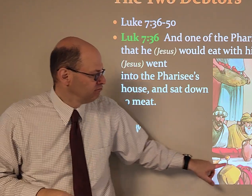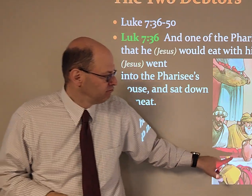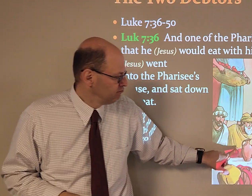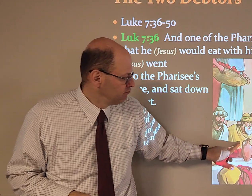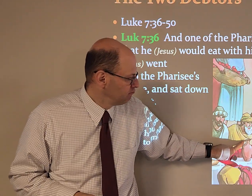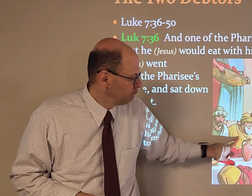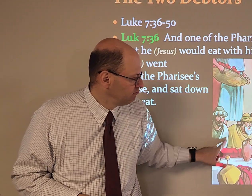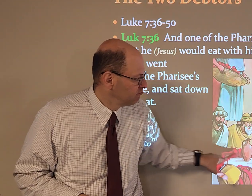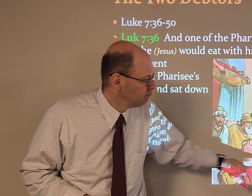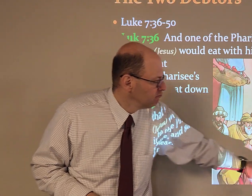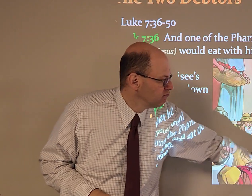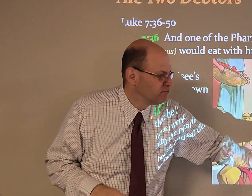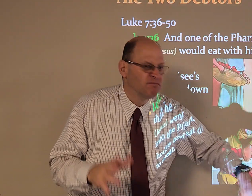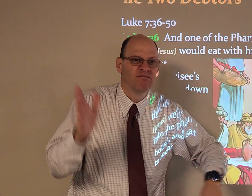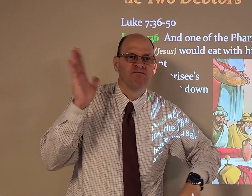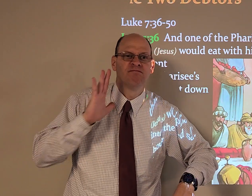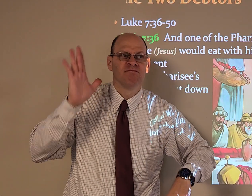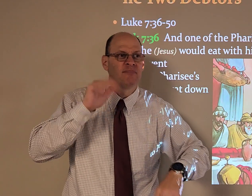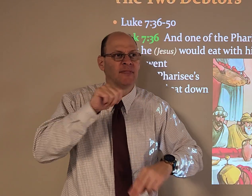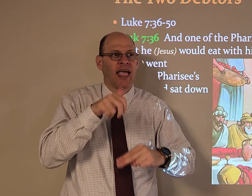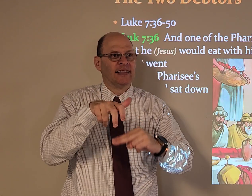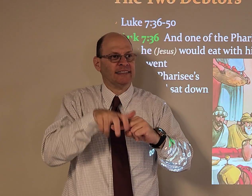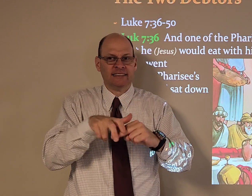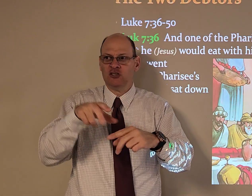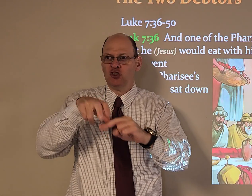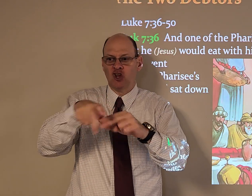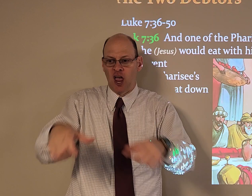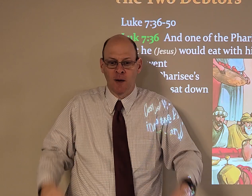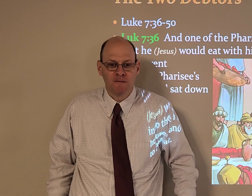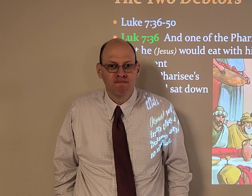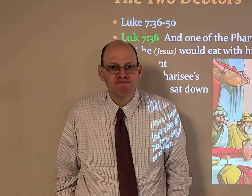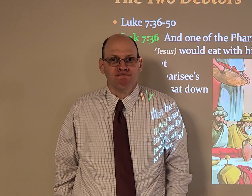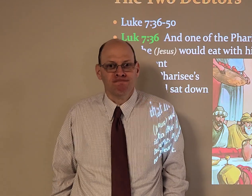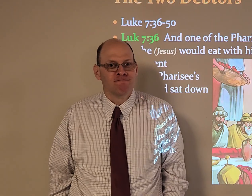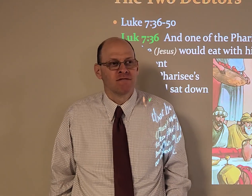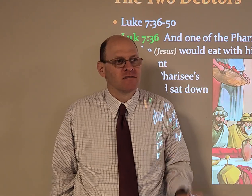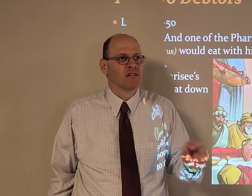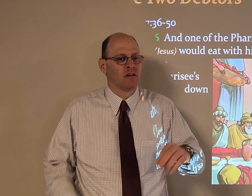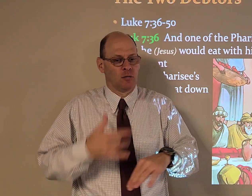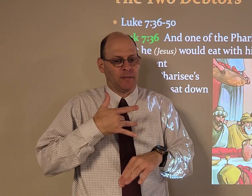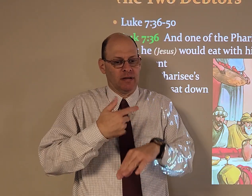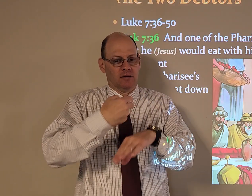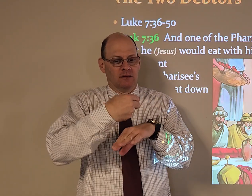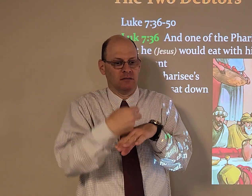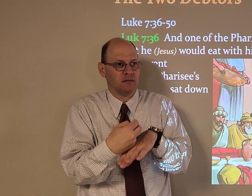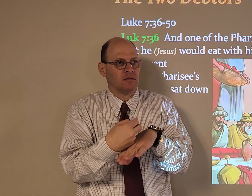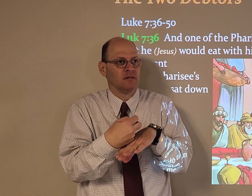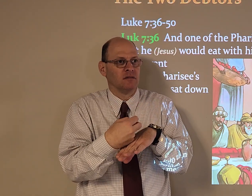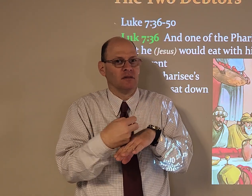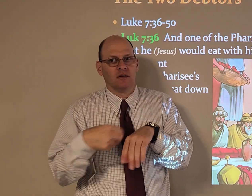he invited Jesus. Jesus went into his house and he sat down to eat supper.